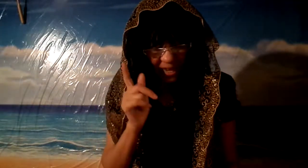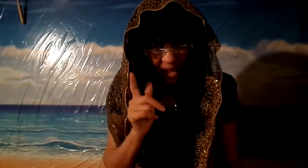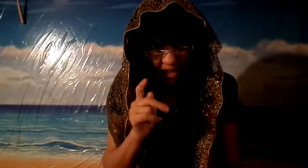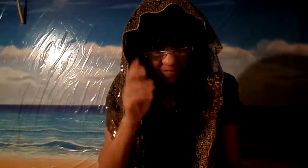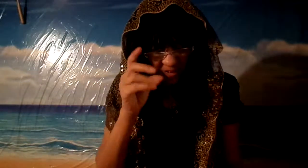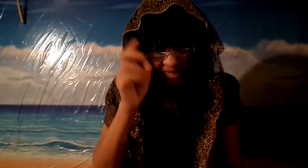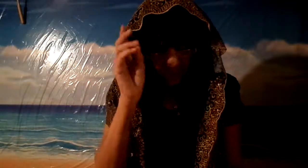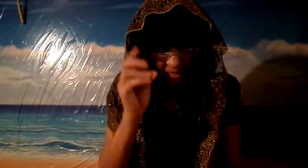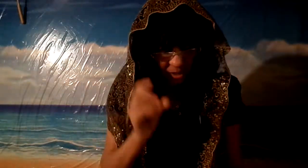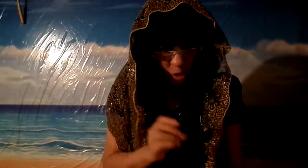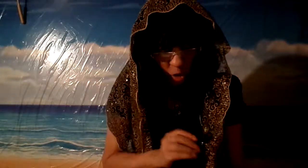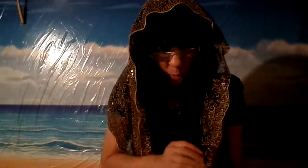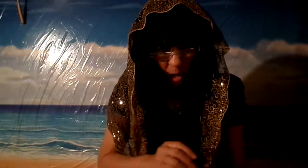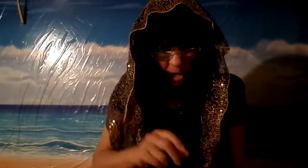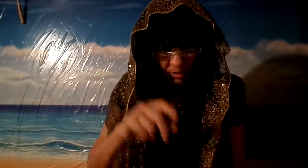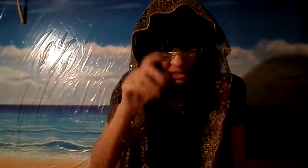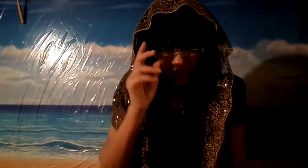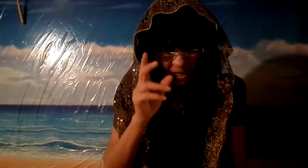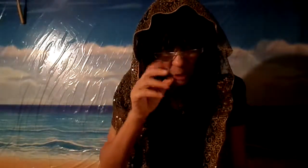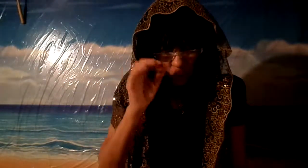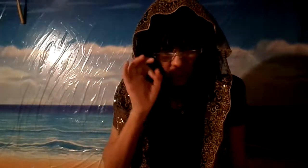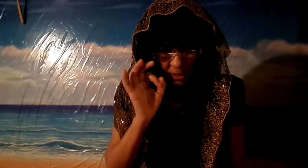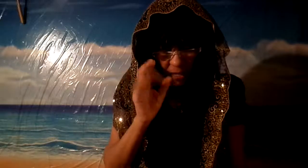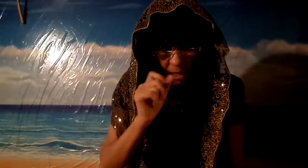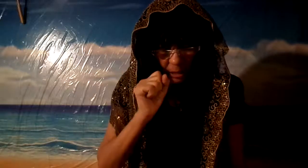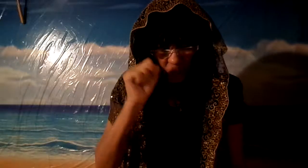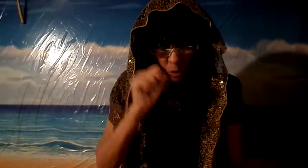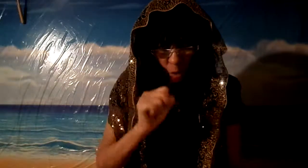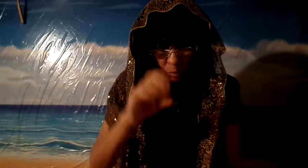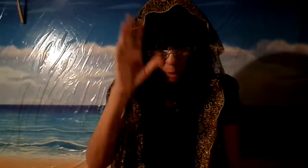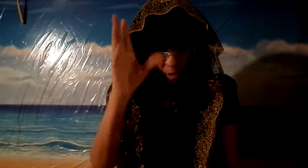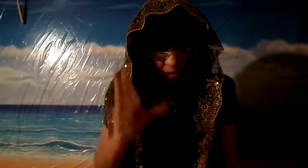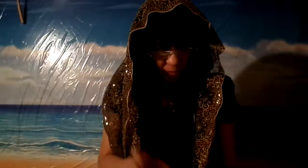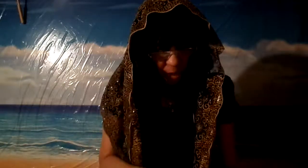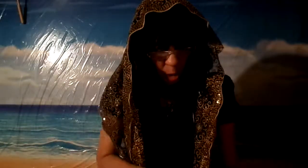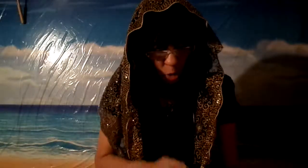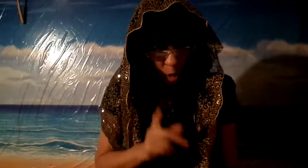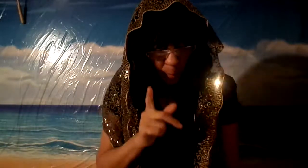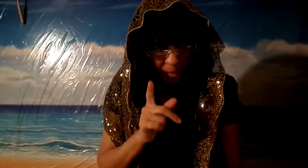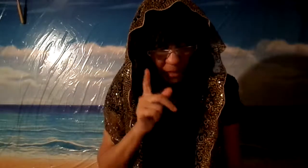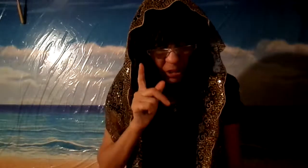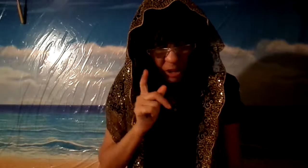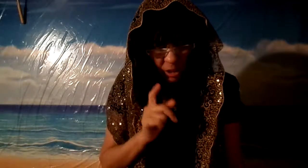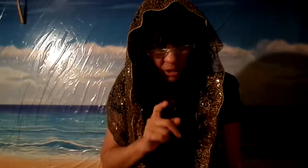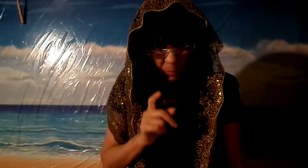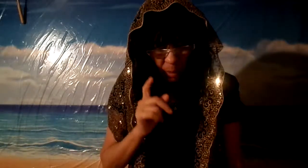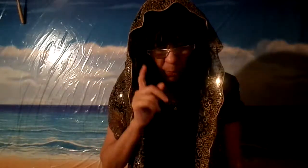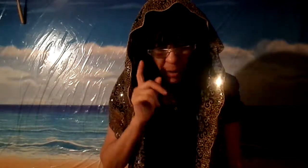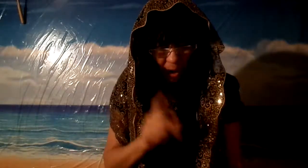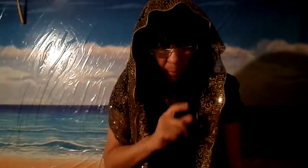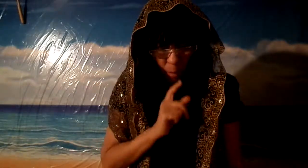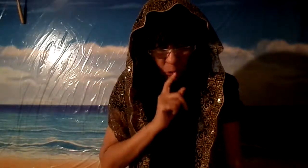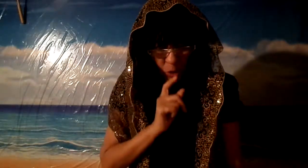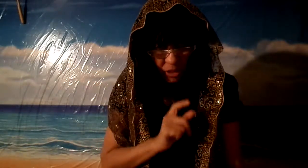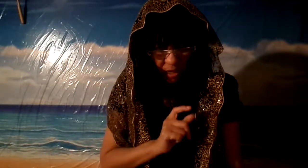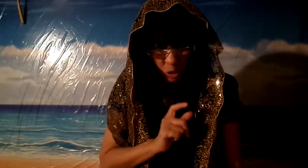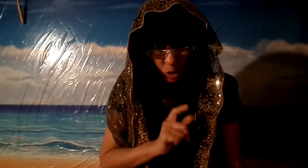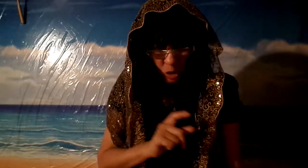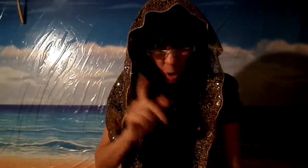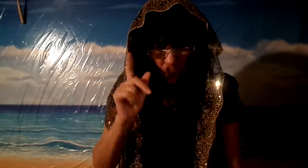have faith in it. Just more how decide to be strong love. No man teach brave but to say just open